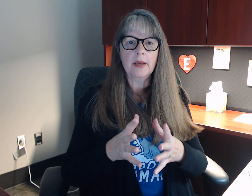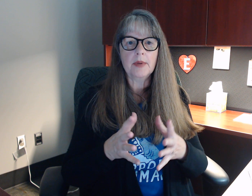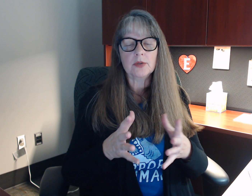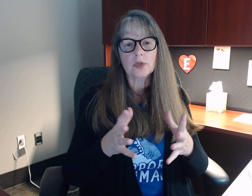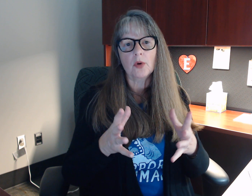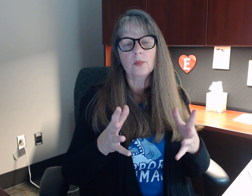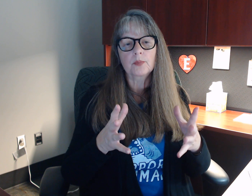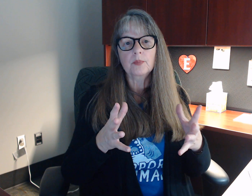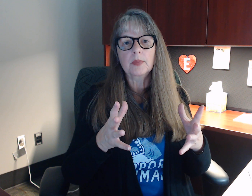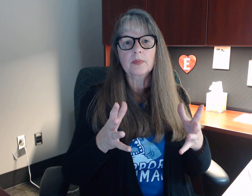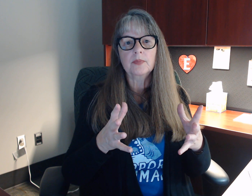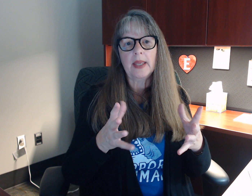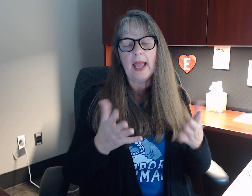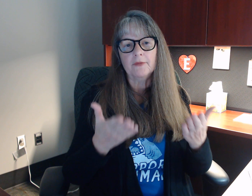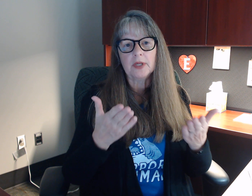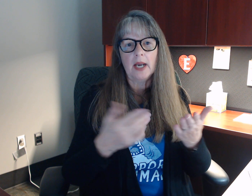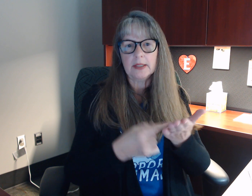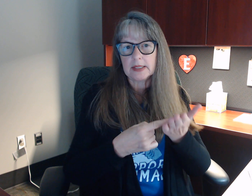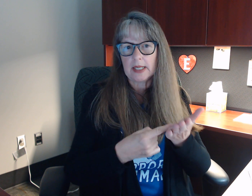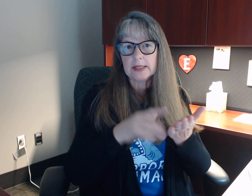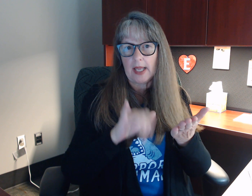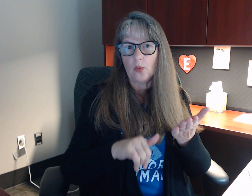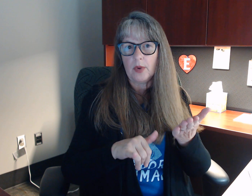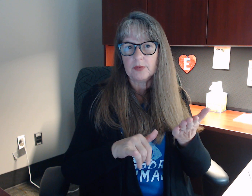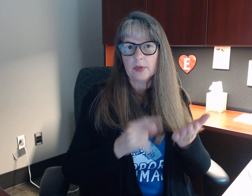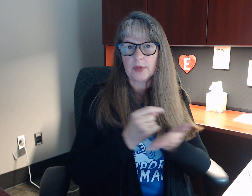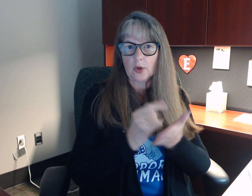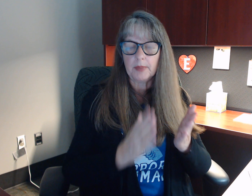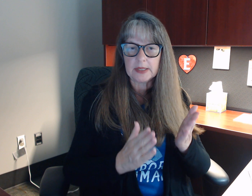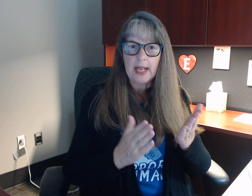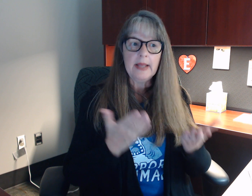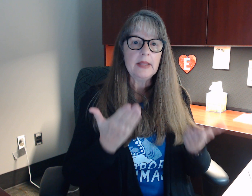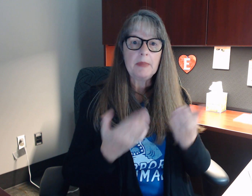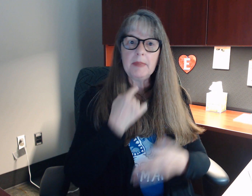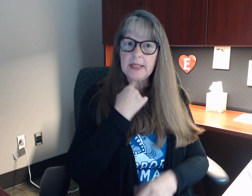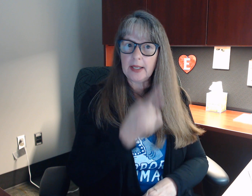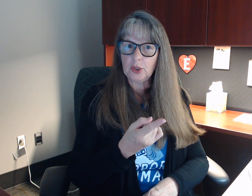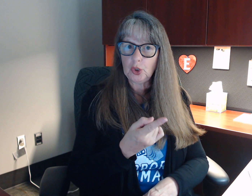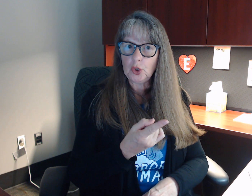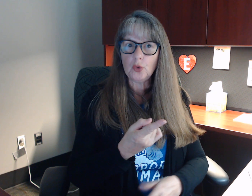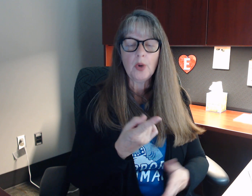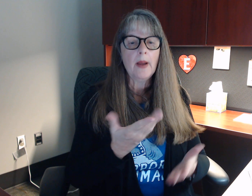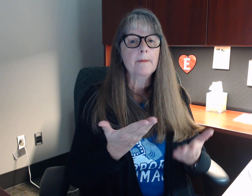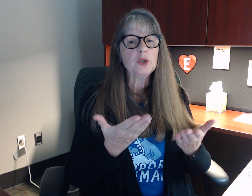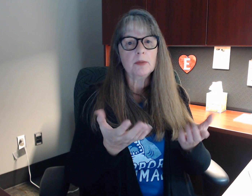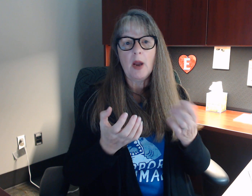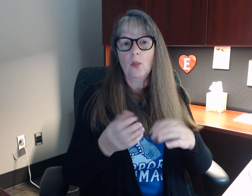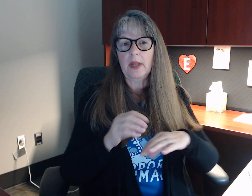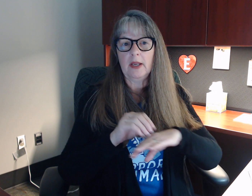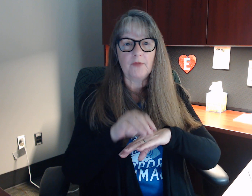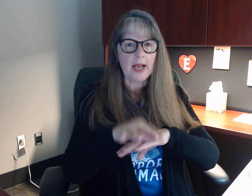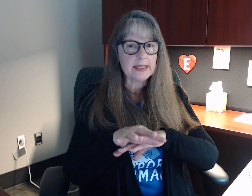And so they have to kind of discuss that with the therapist. They may be telling you, but you might want to advise